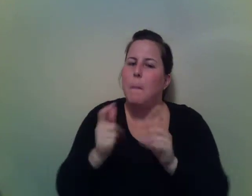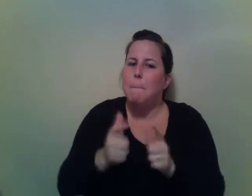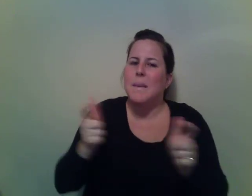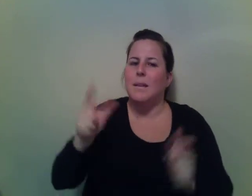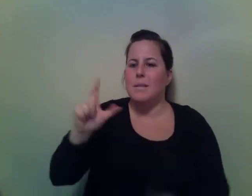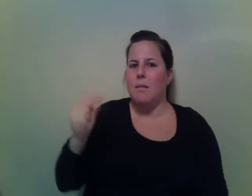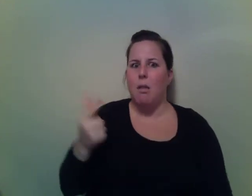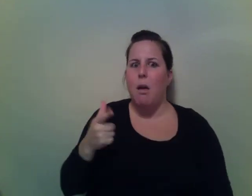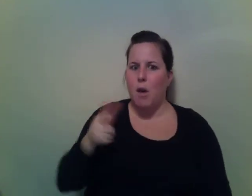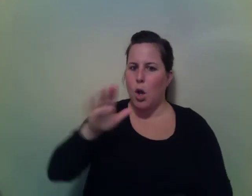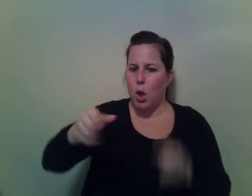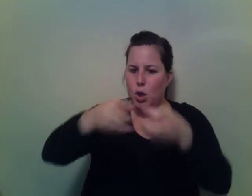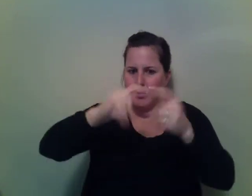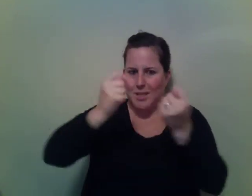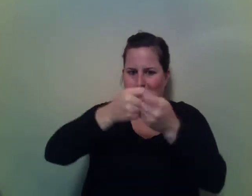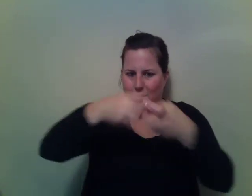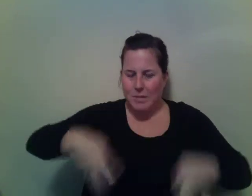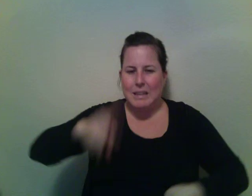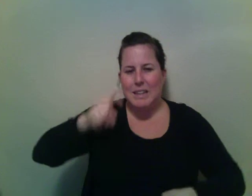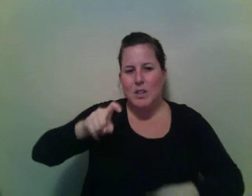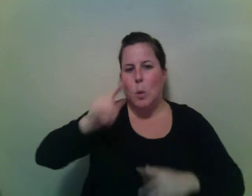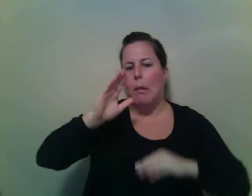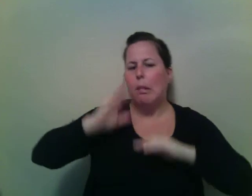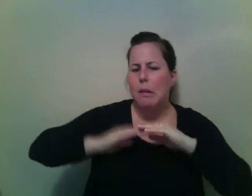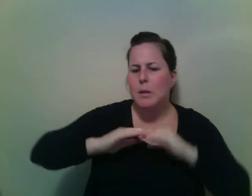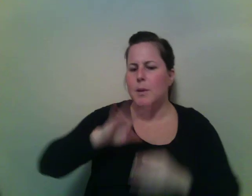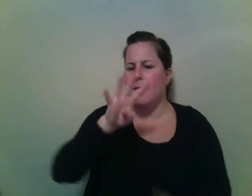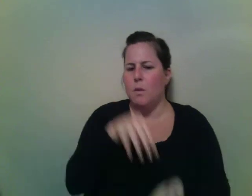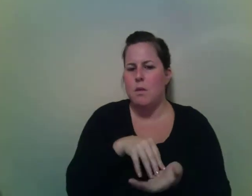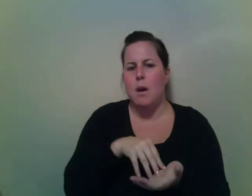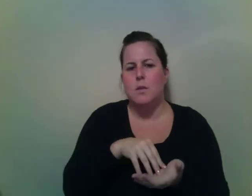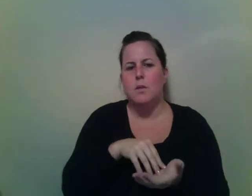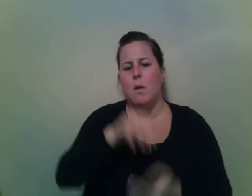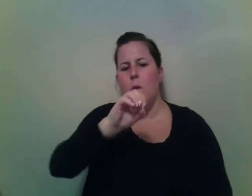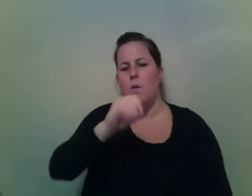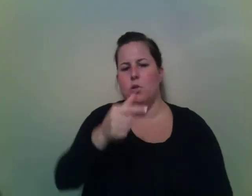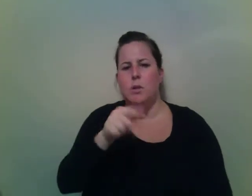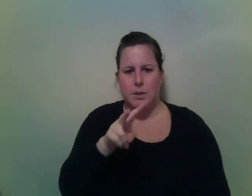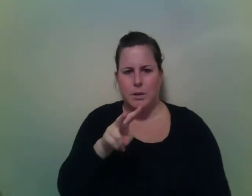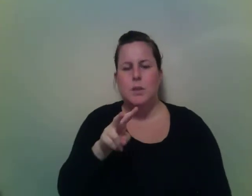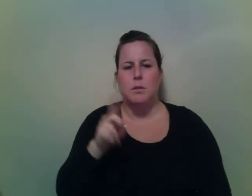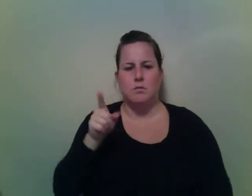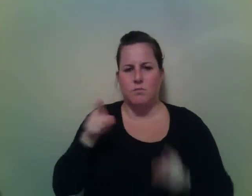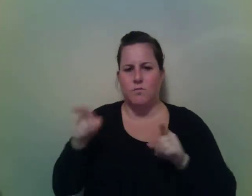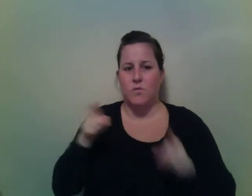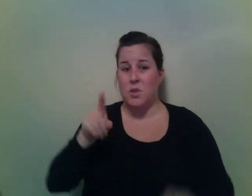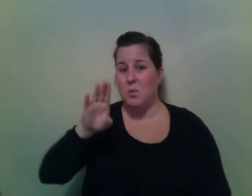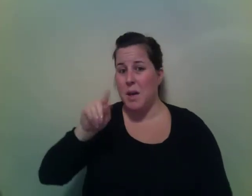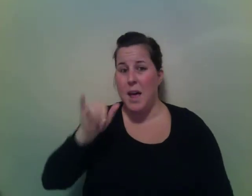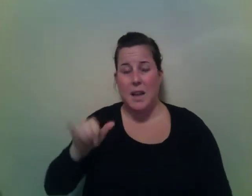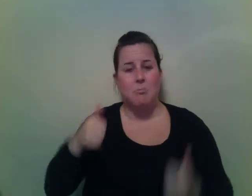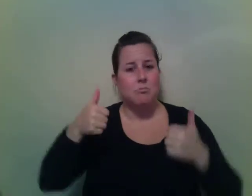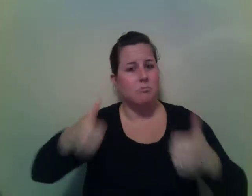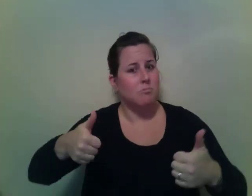that she has needs to each be at $4,000 overall group volume. So Betty's golden. Betty is above that. Betty is on